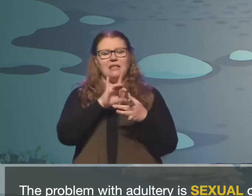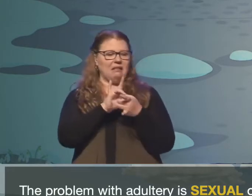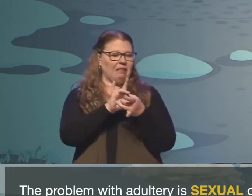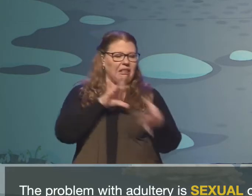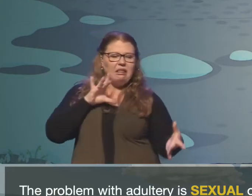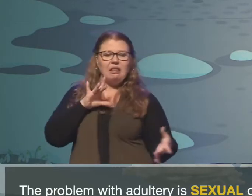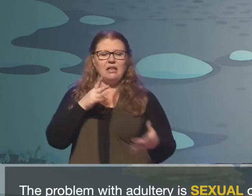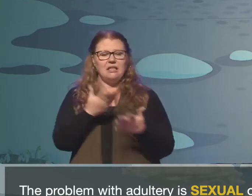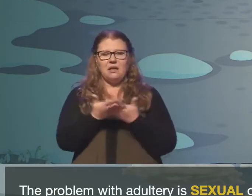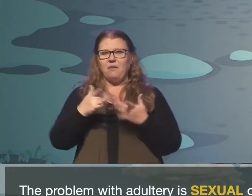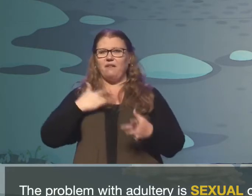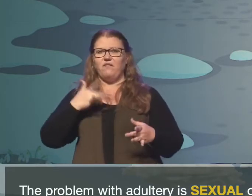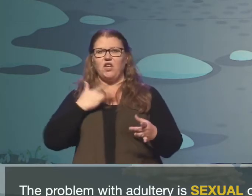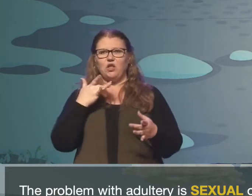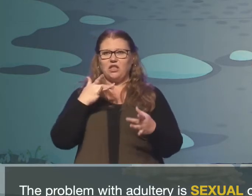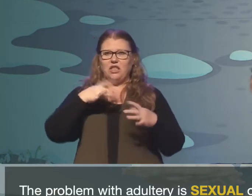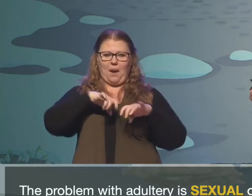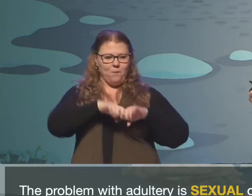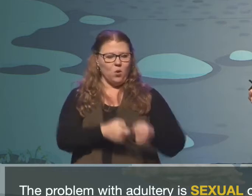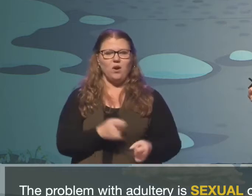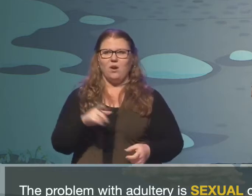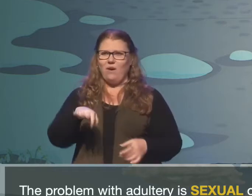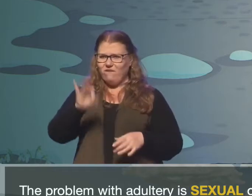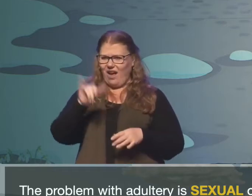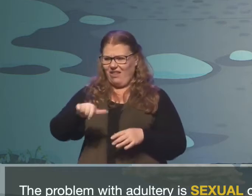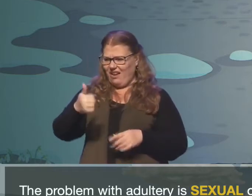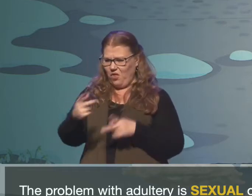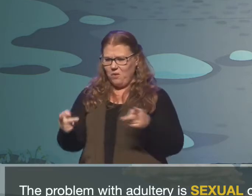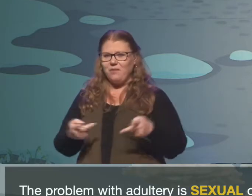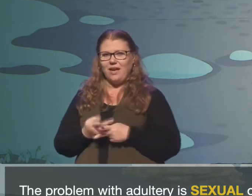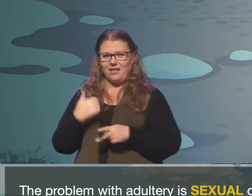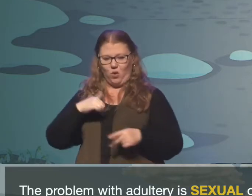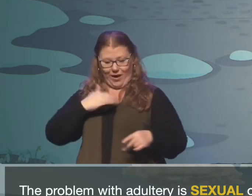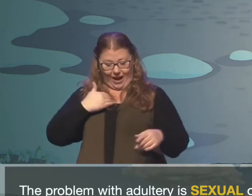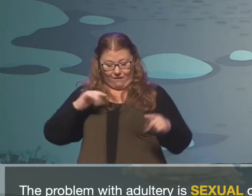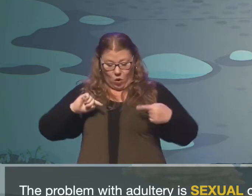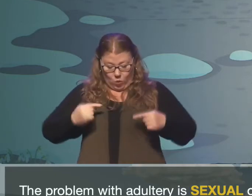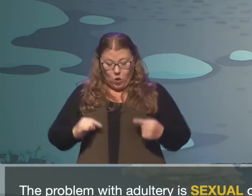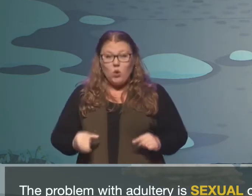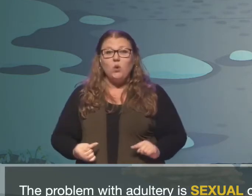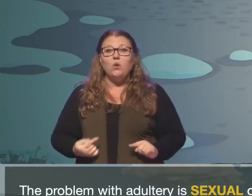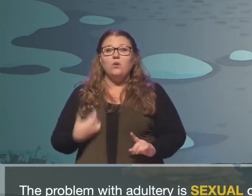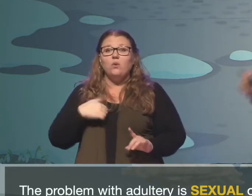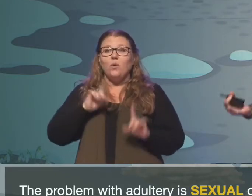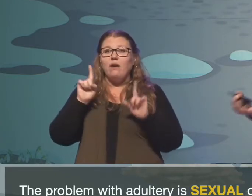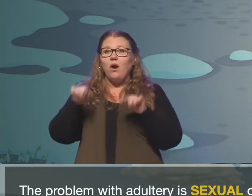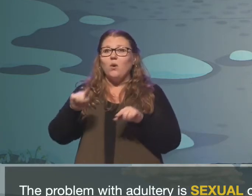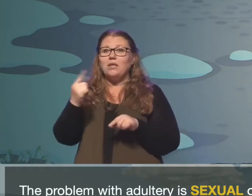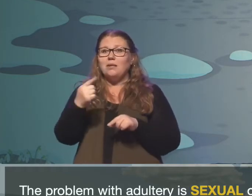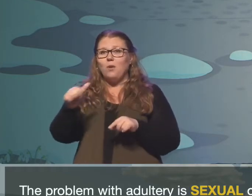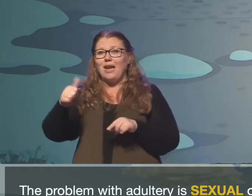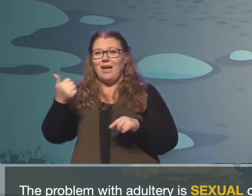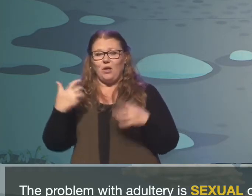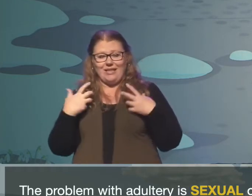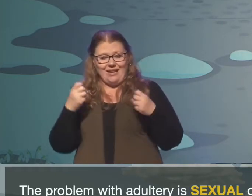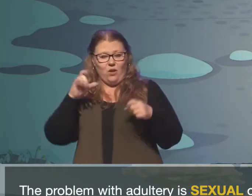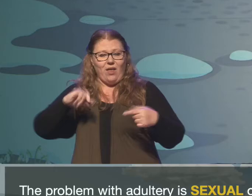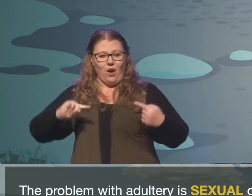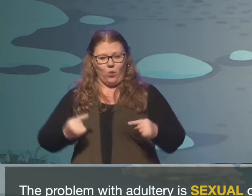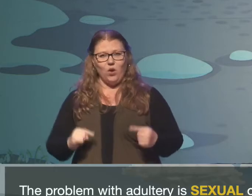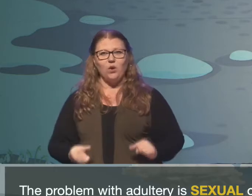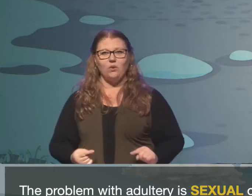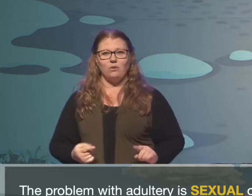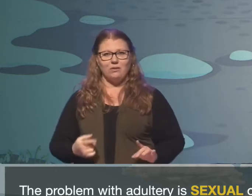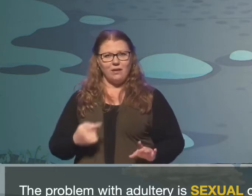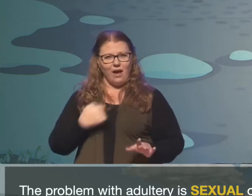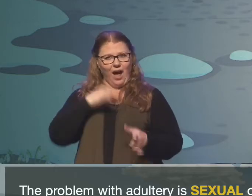feels broken. And so we go and we find that someplace else. We have a wound and we go to someone to heal that wound.